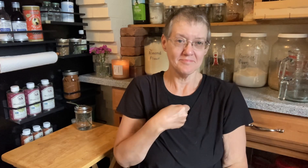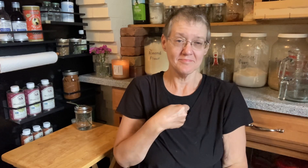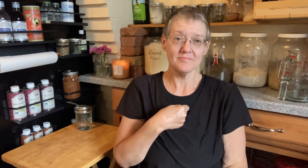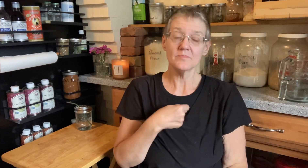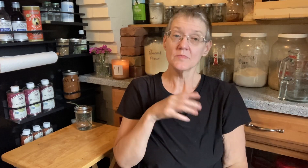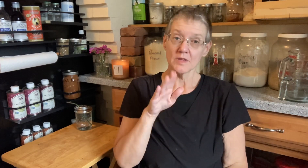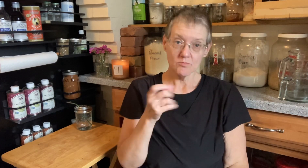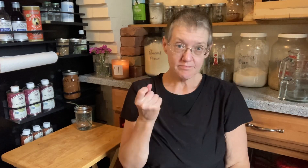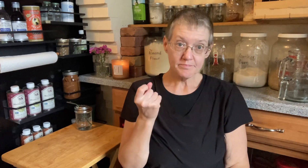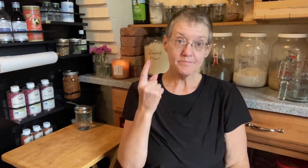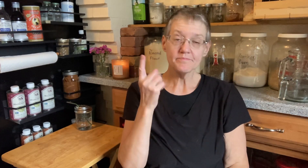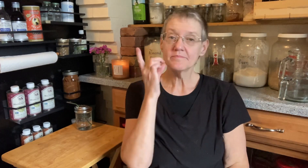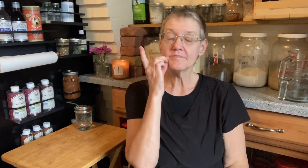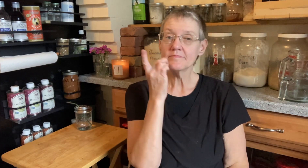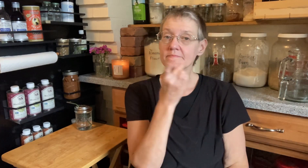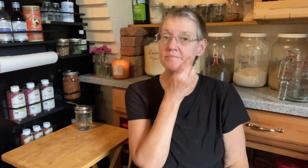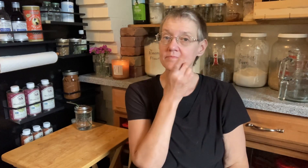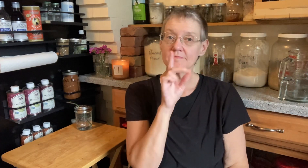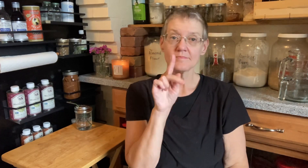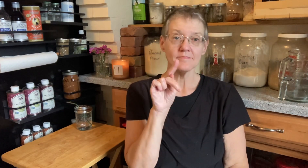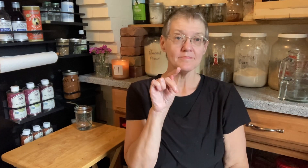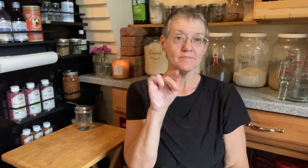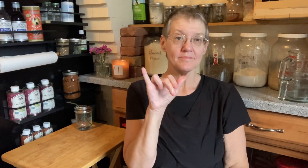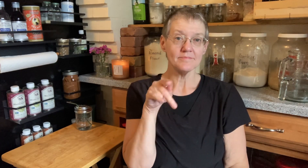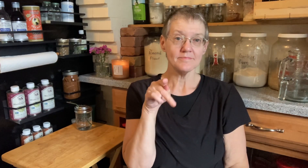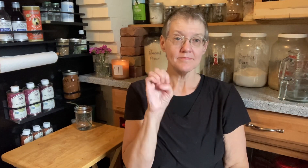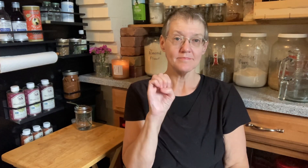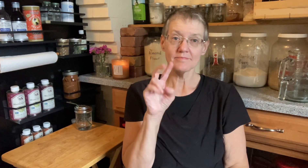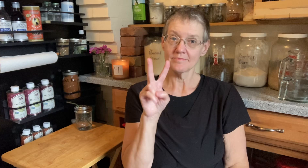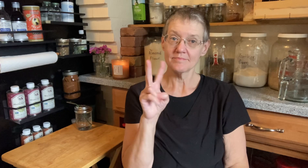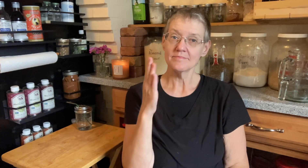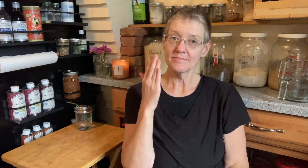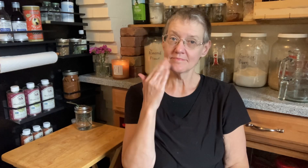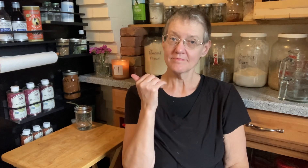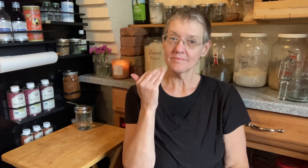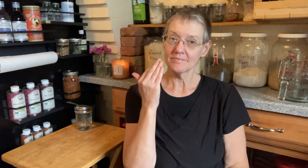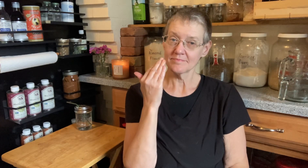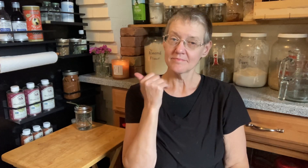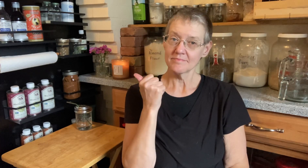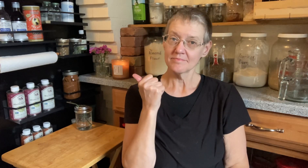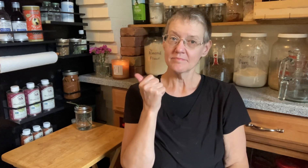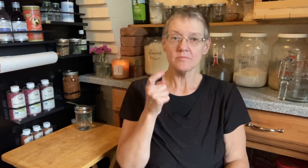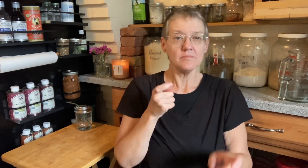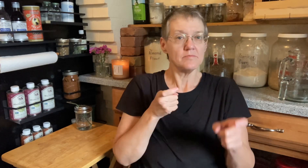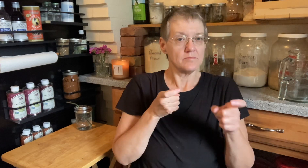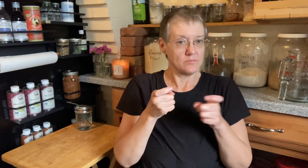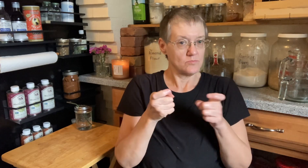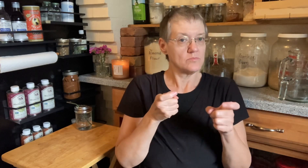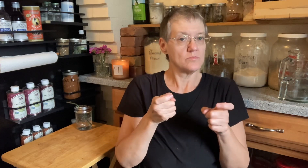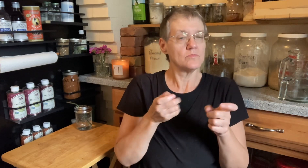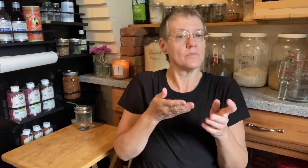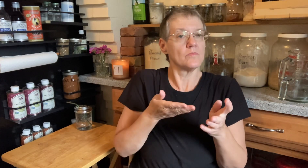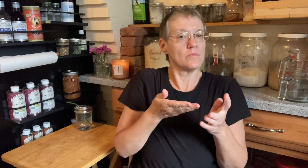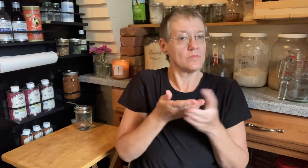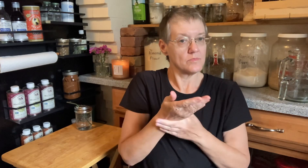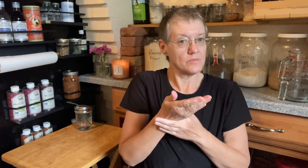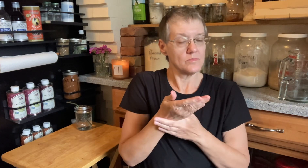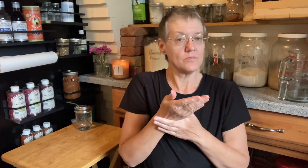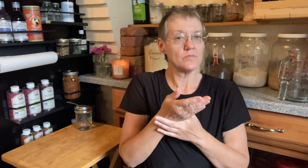me. Now, Dale is a type 2 diabetic, and he was controlling it